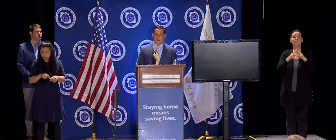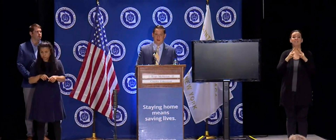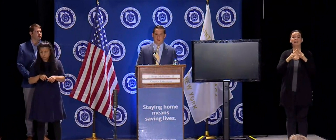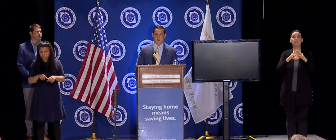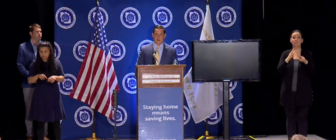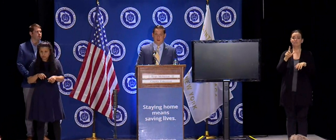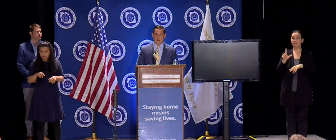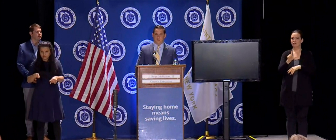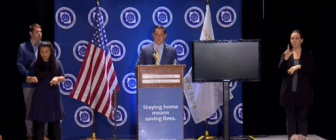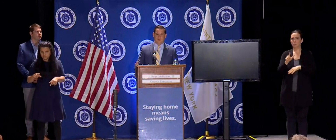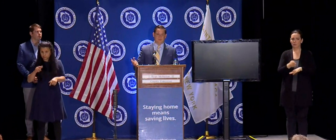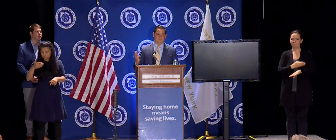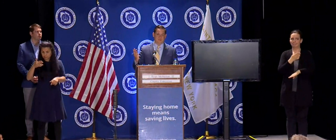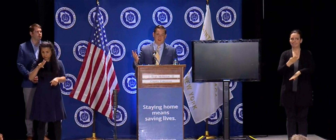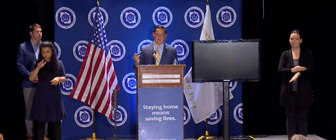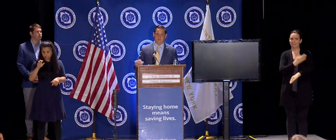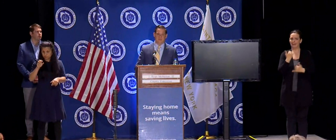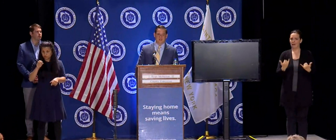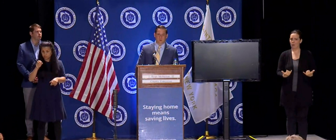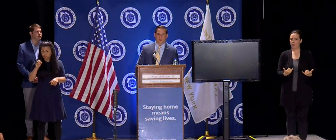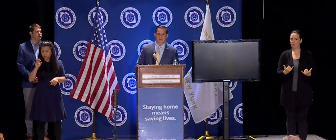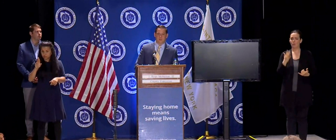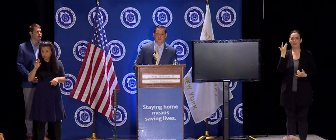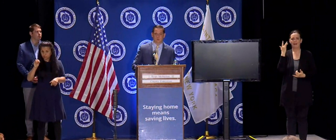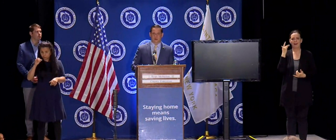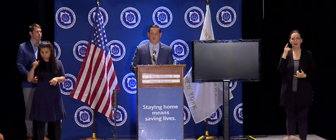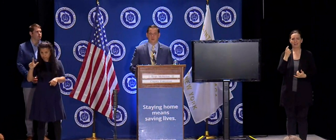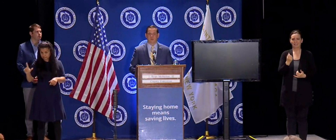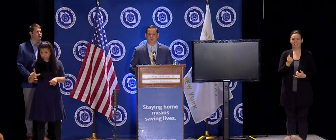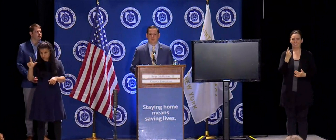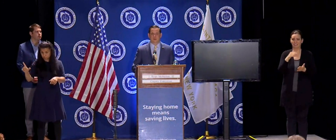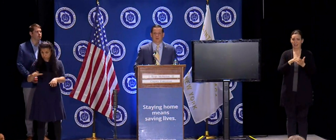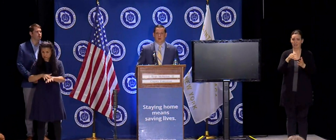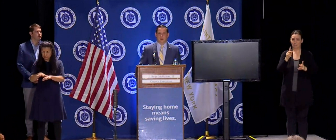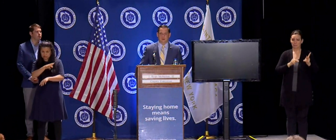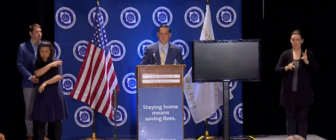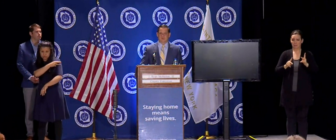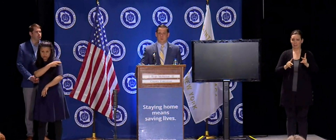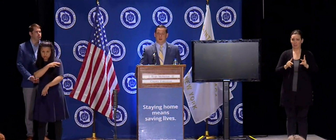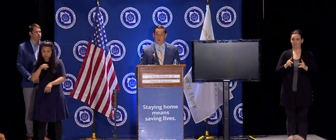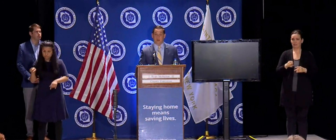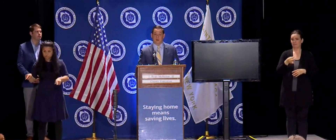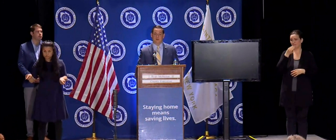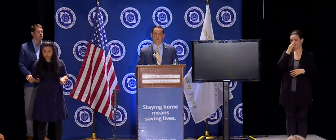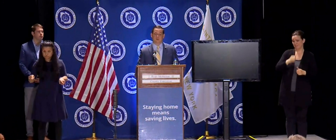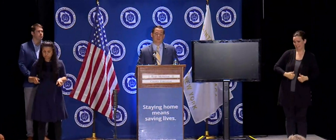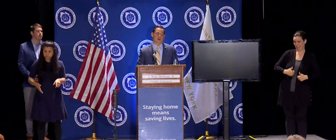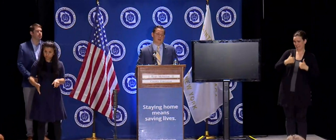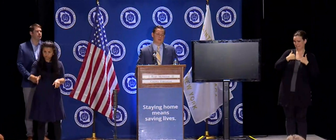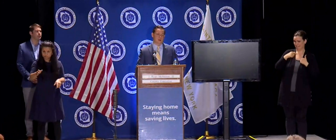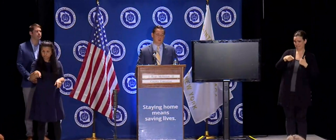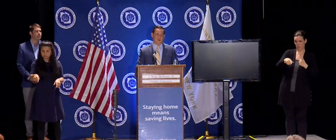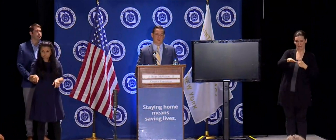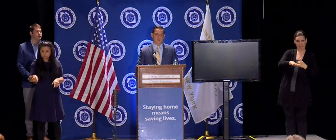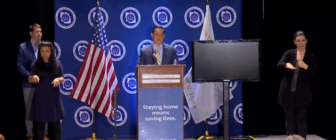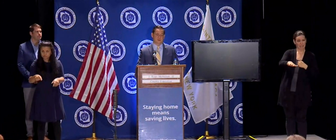people that are going to be 5 minutes away, 10 minutes away from spending money there.